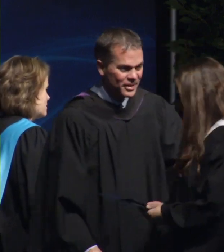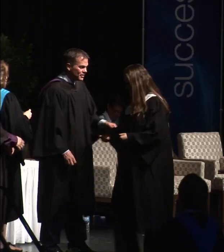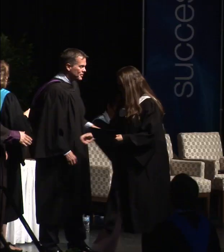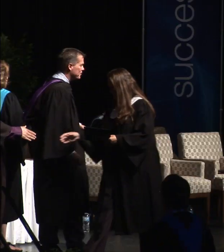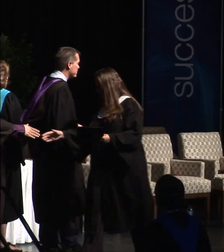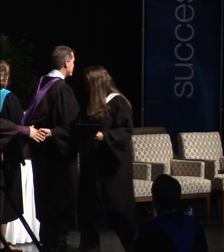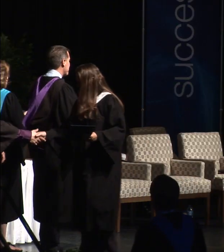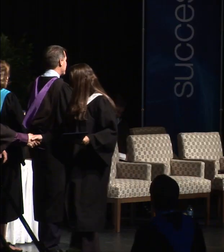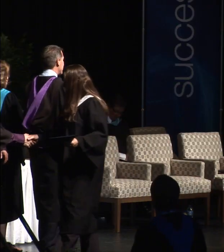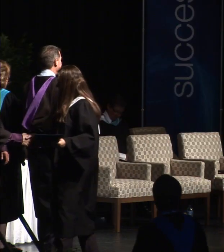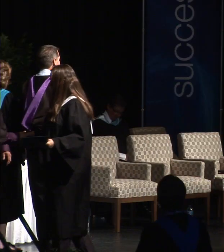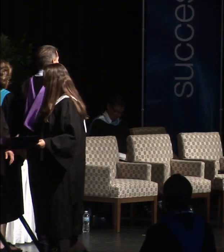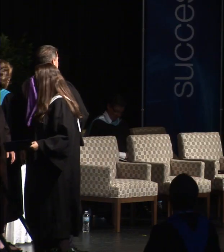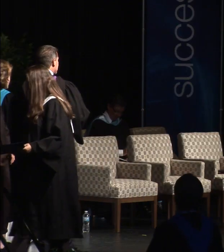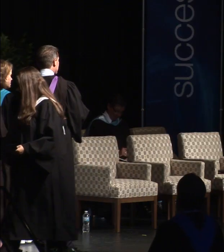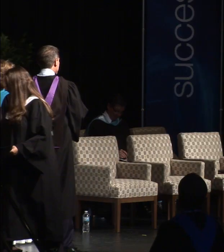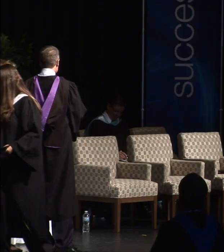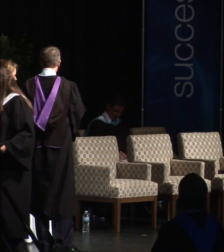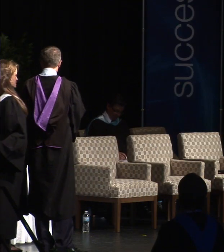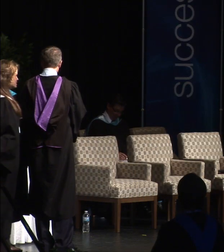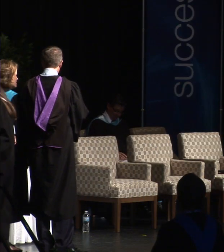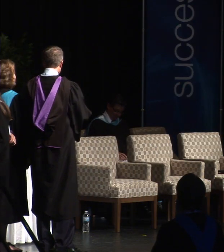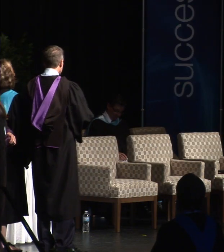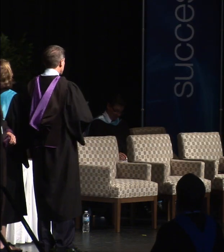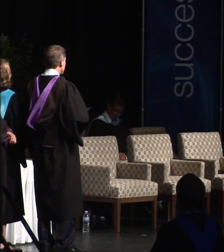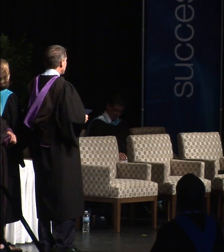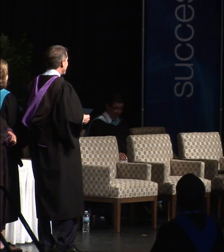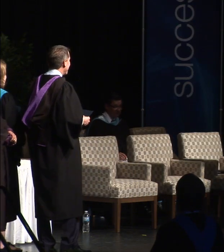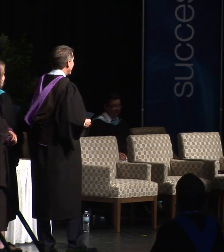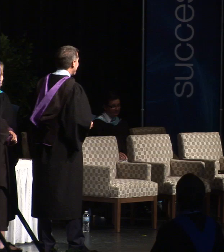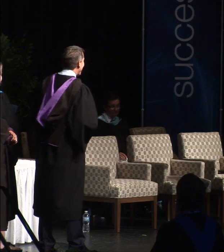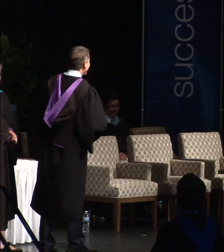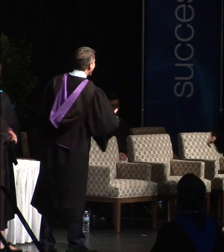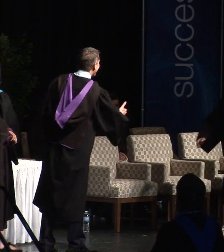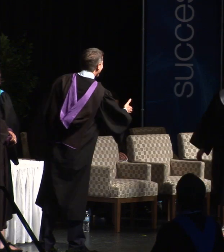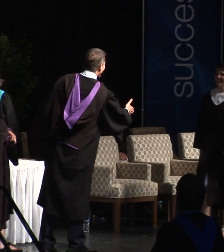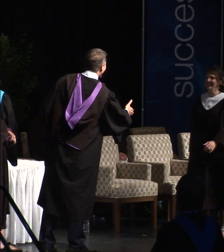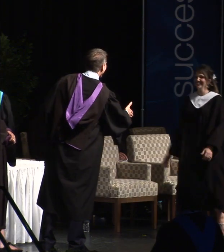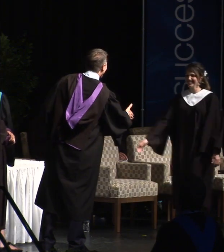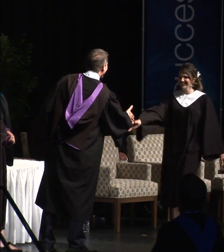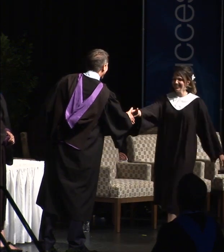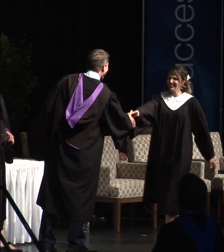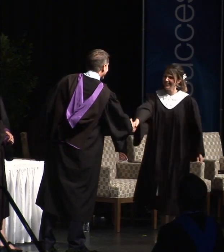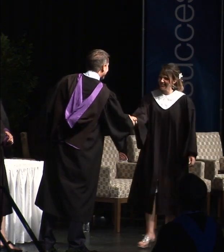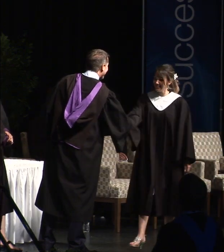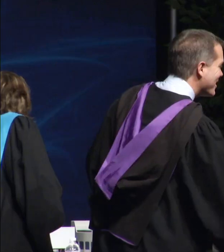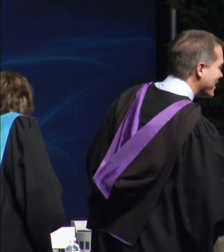Lenore Marie Sprake, honors.